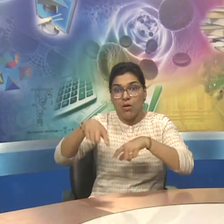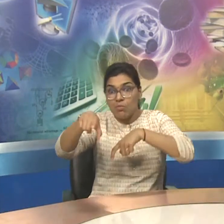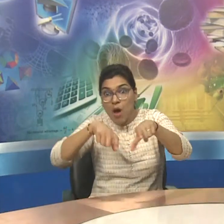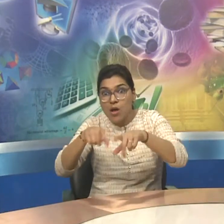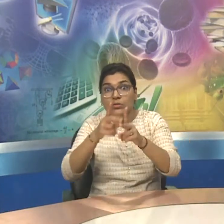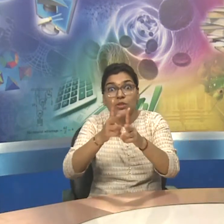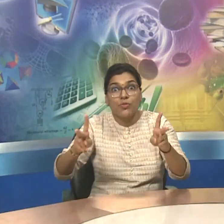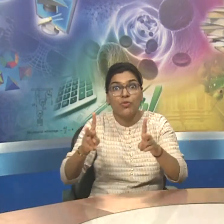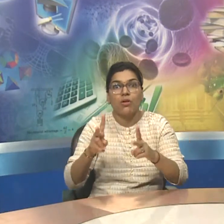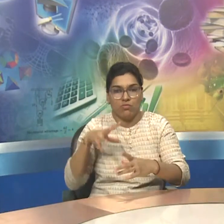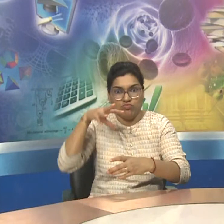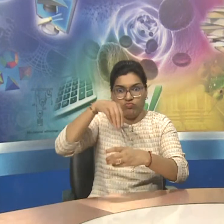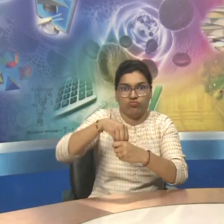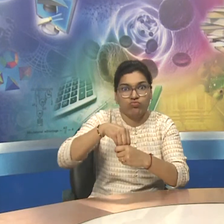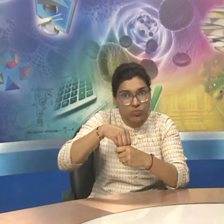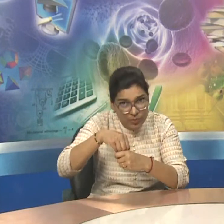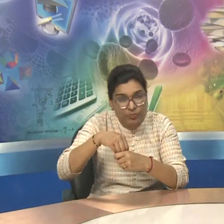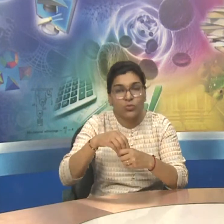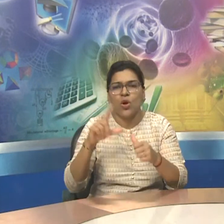studying it.